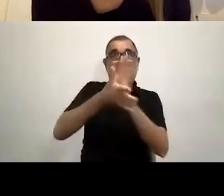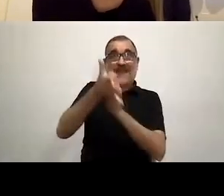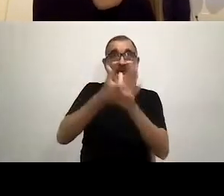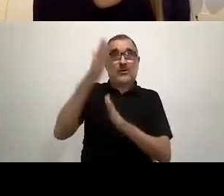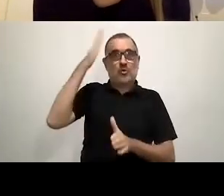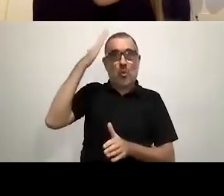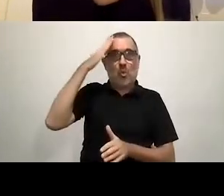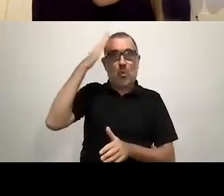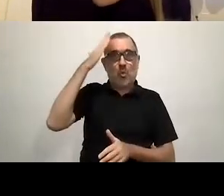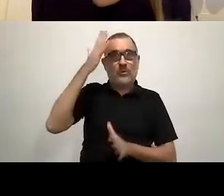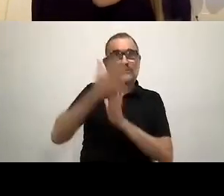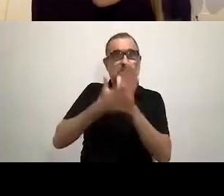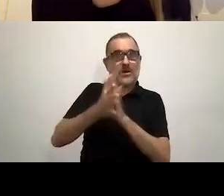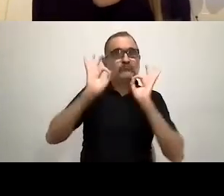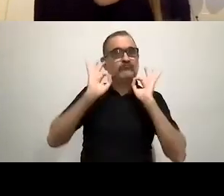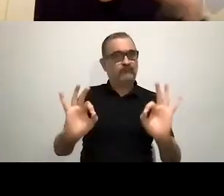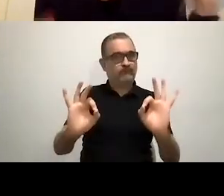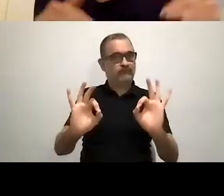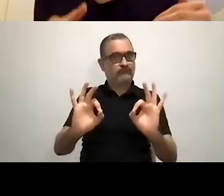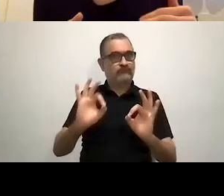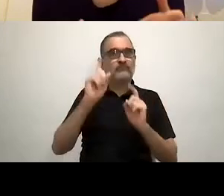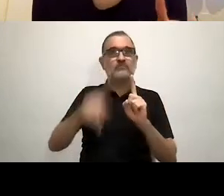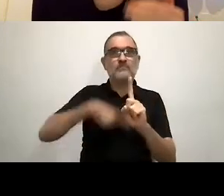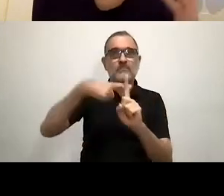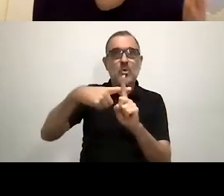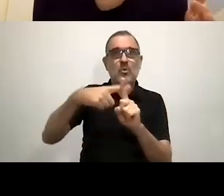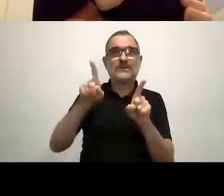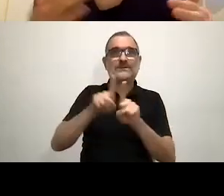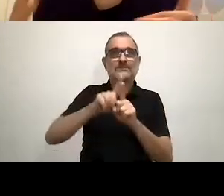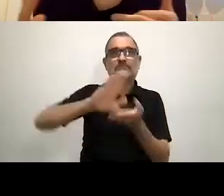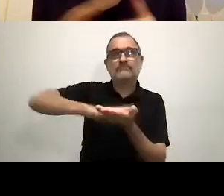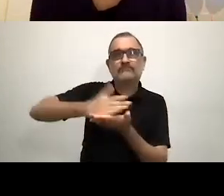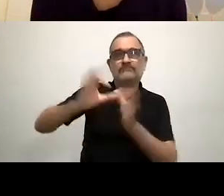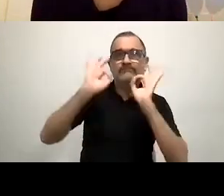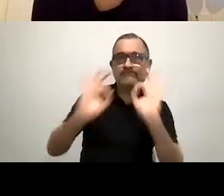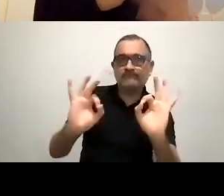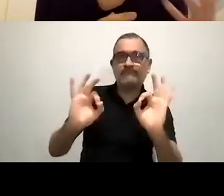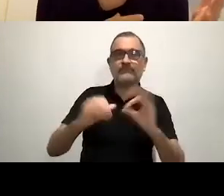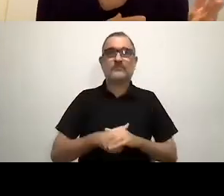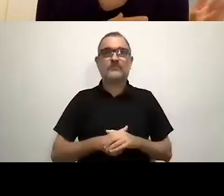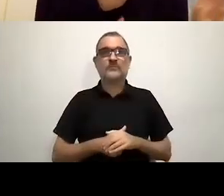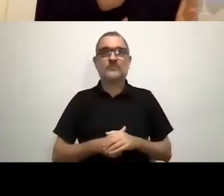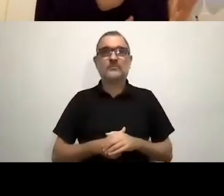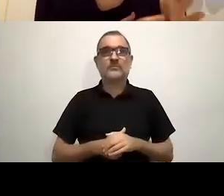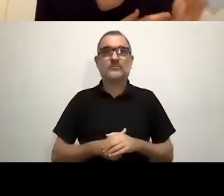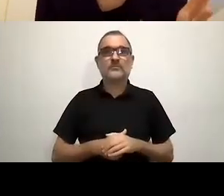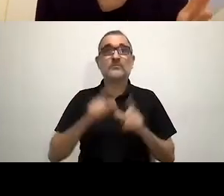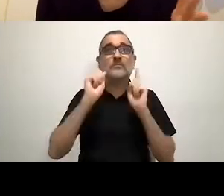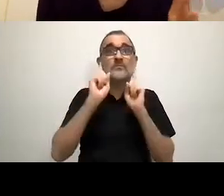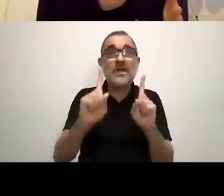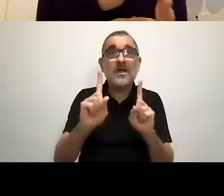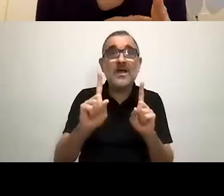language. Now here's where the difference is for accreditation and pre-accreditation. For accreditation, you must have 5